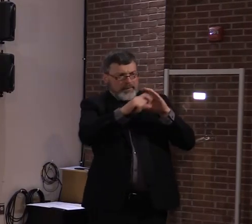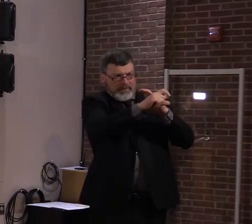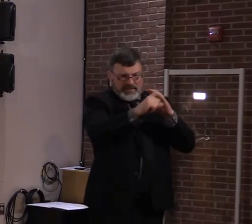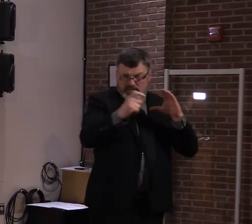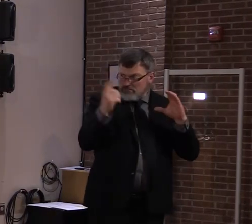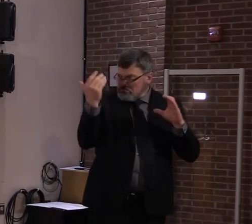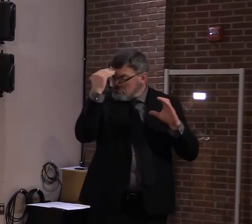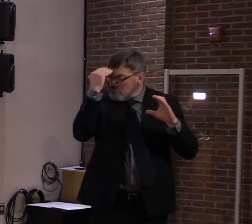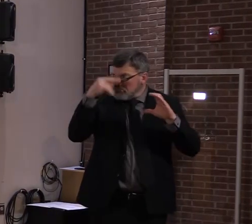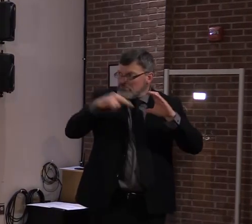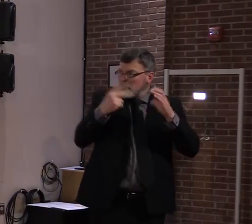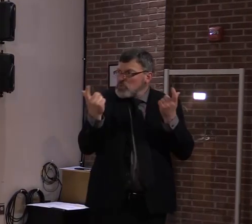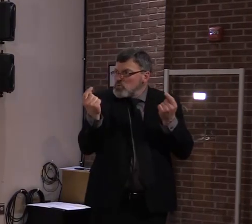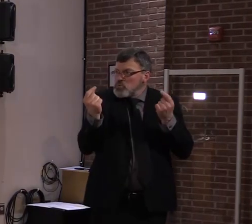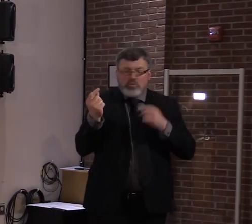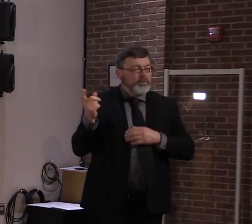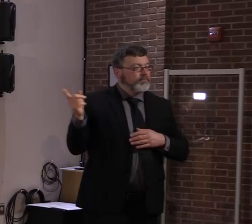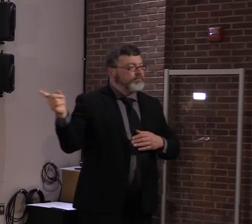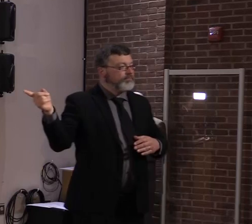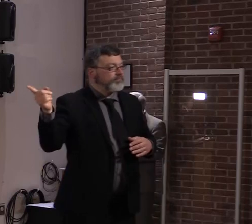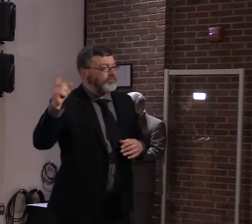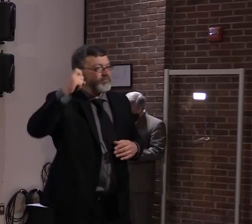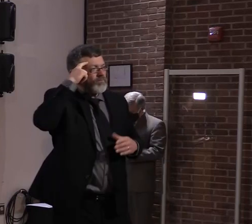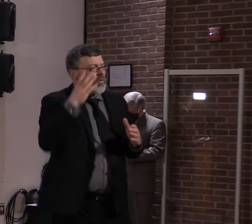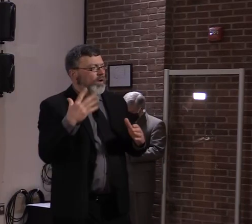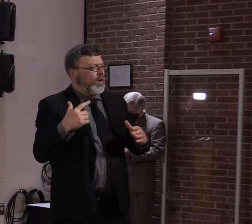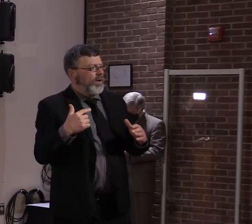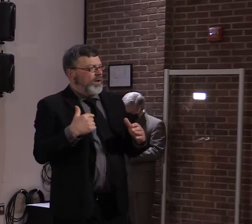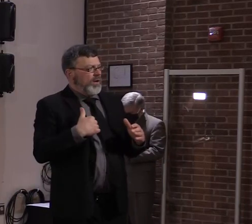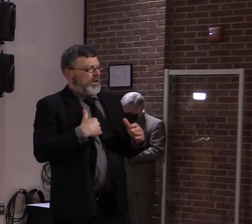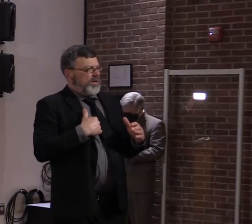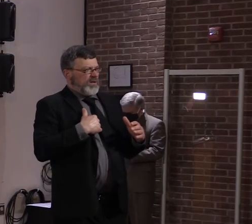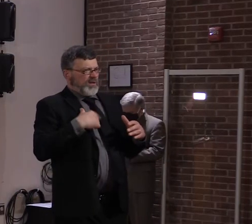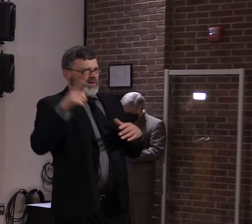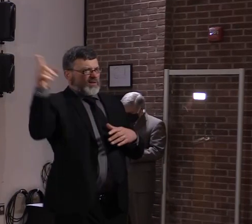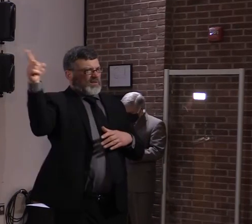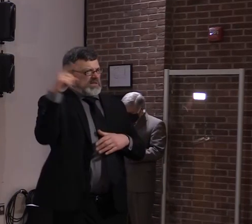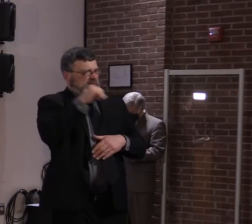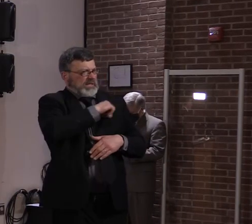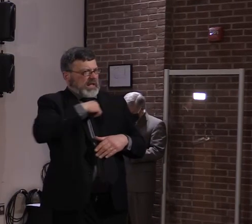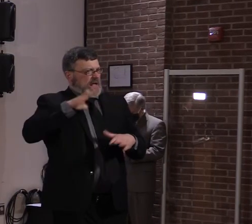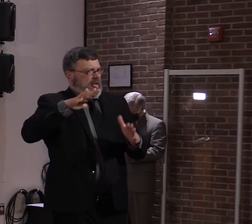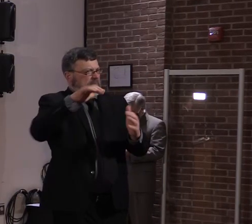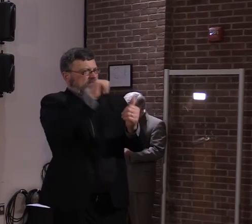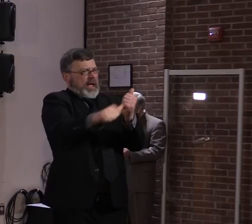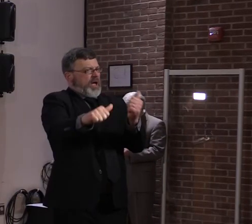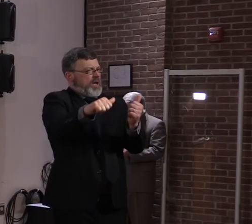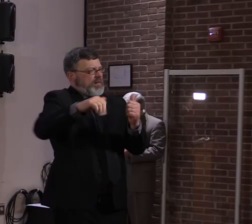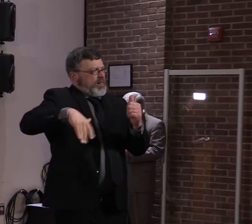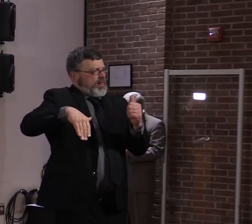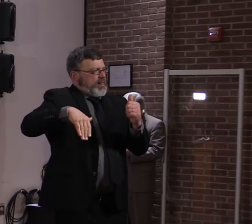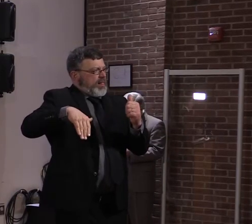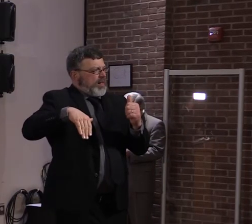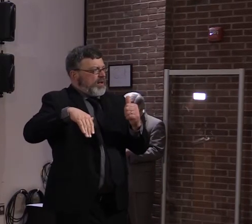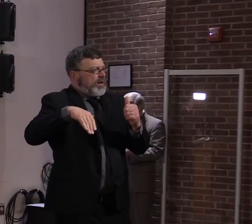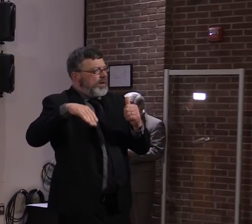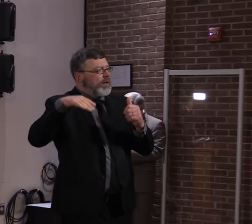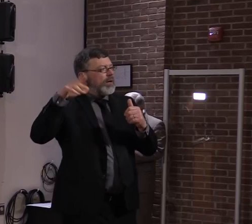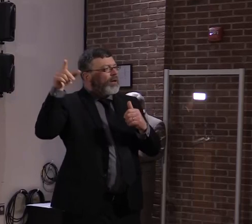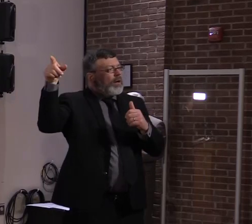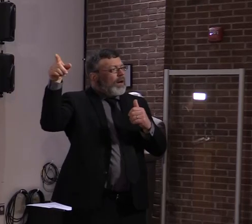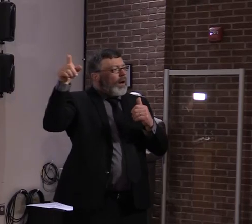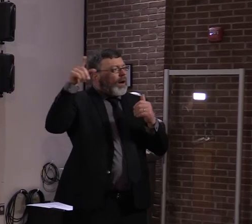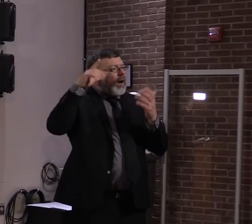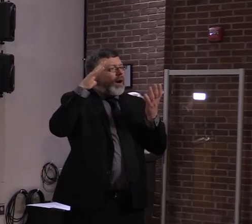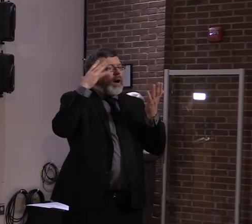fully voted on. I don't believe that'll happen until maybe tomorrow. But having said that, I have a lot of